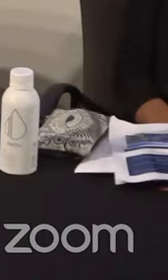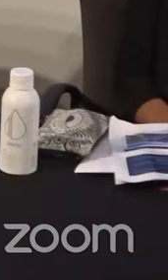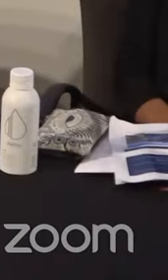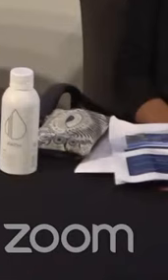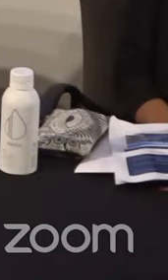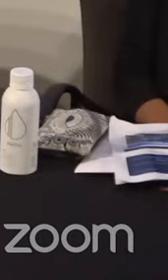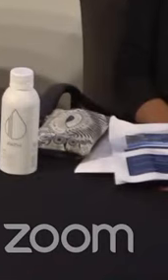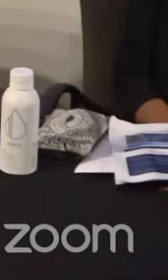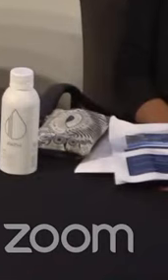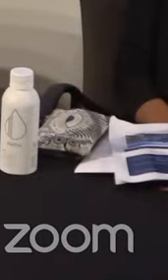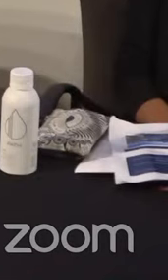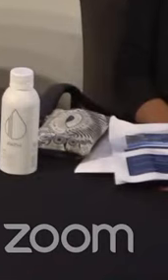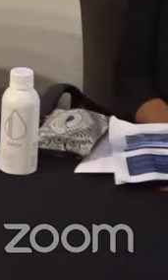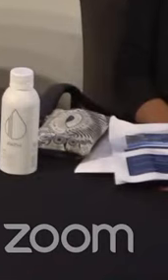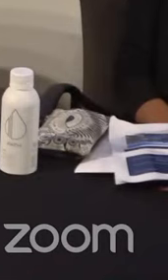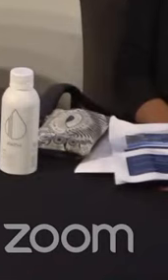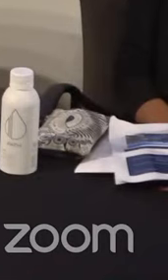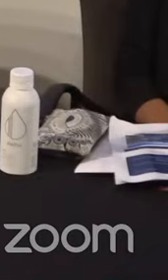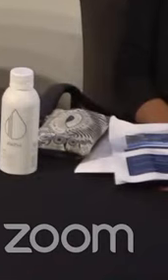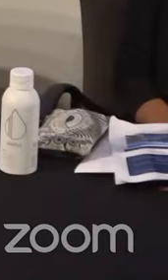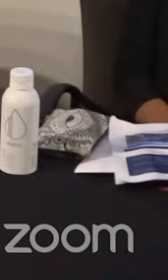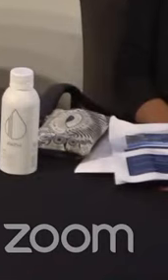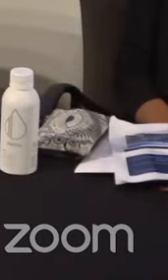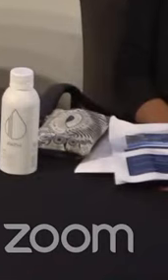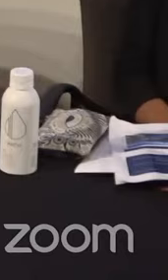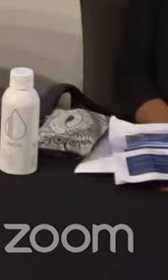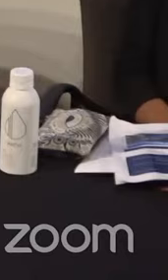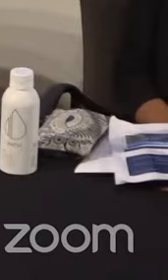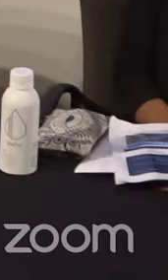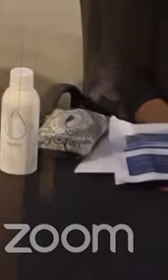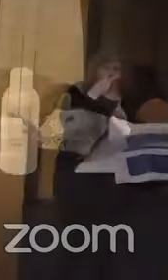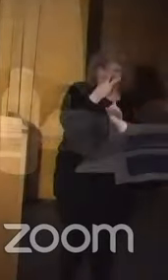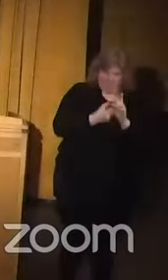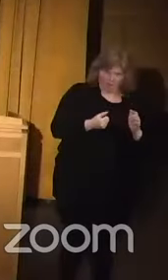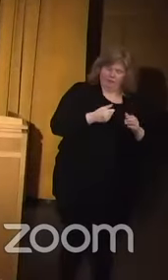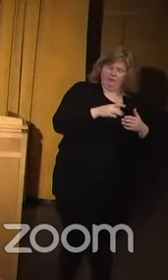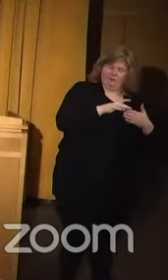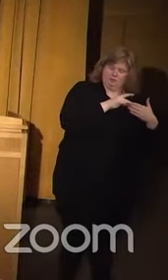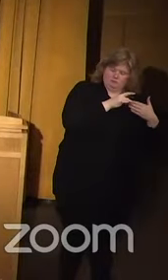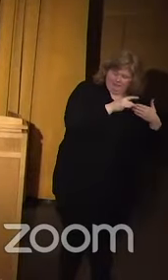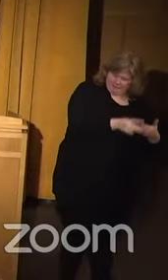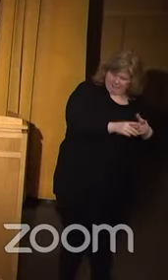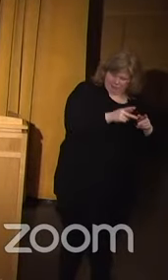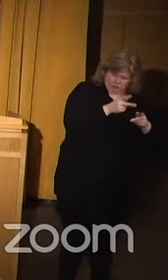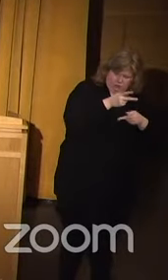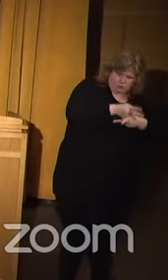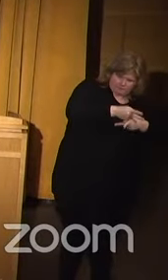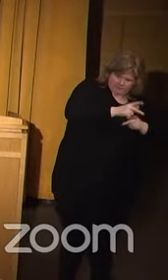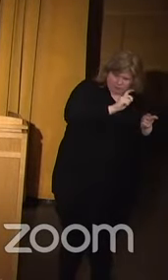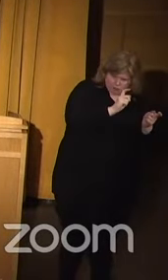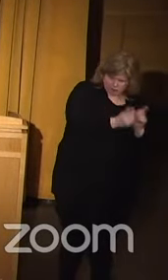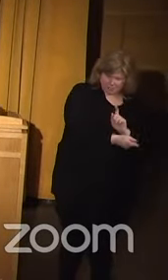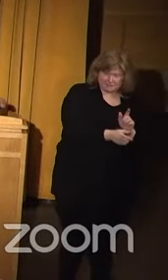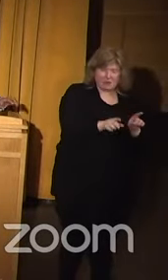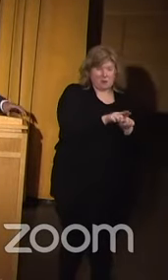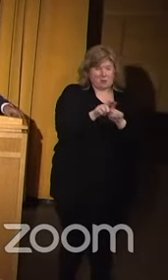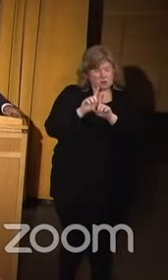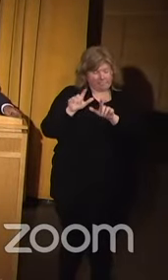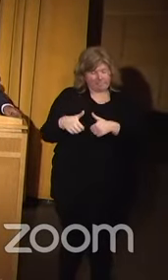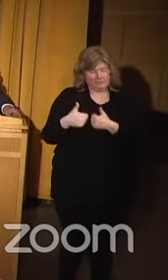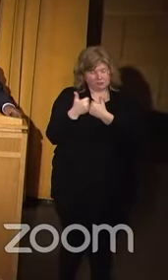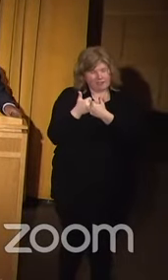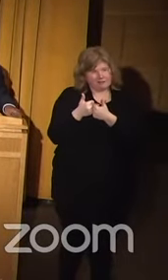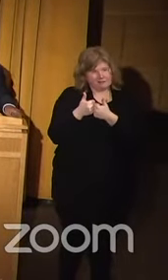form a team that understands this challenge from both sides. The challenge of driving and supervising change as monitors, but the challenge of driving